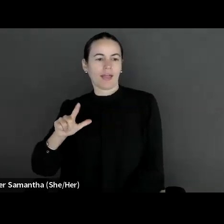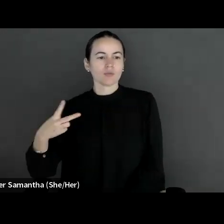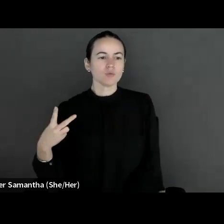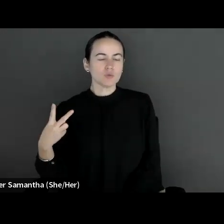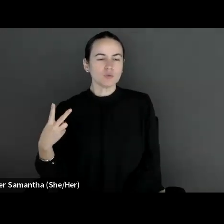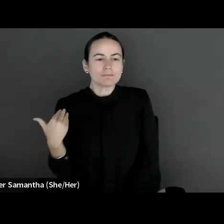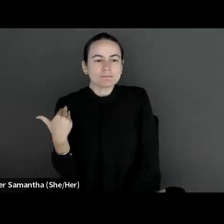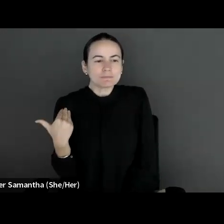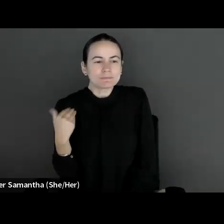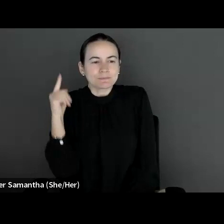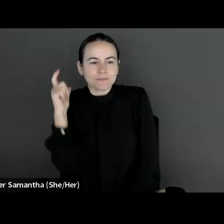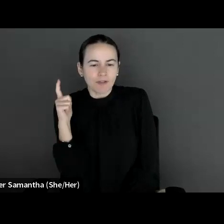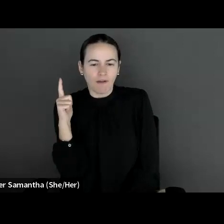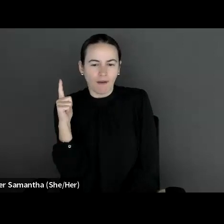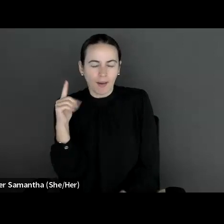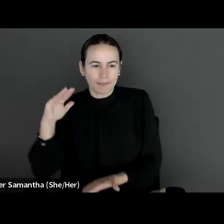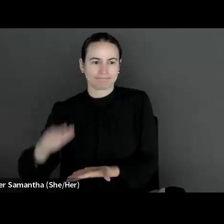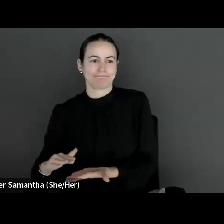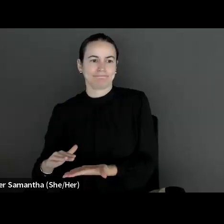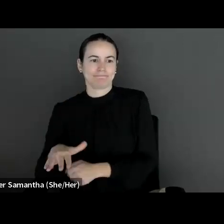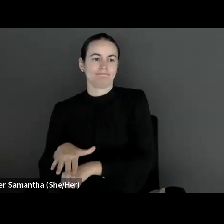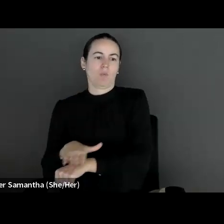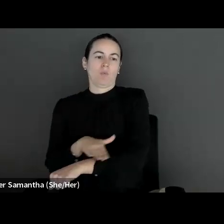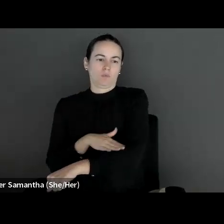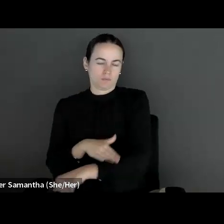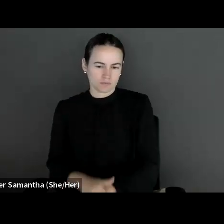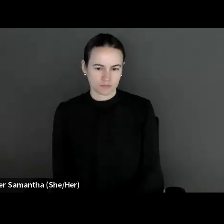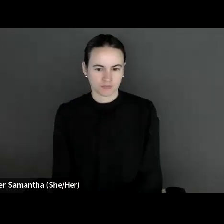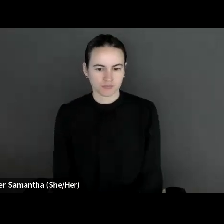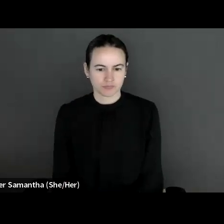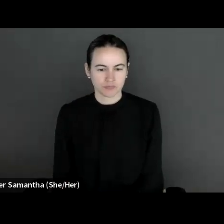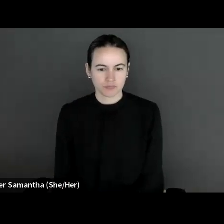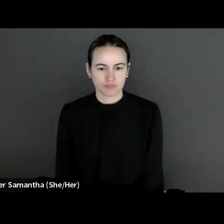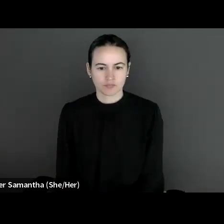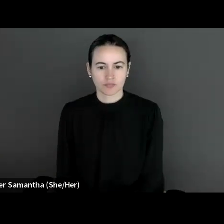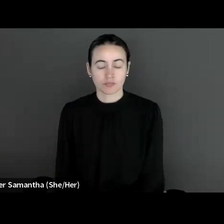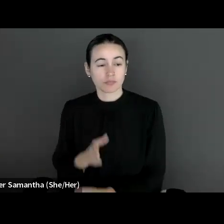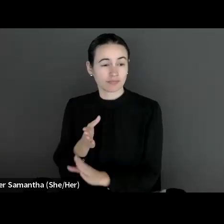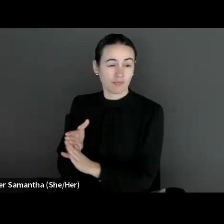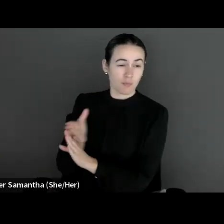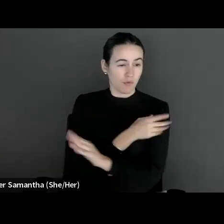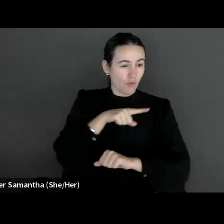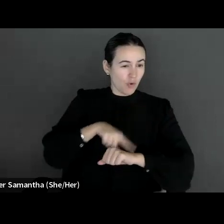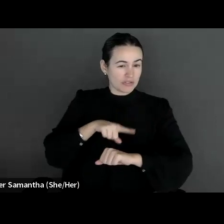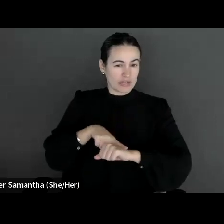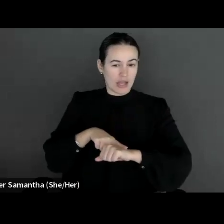right. There was no effect of preparation time, which is in the orange and the